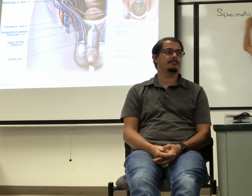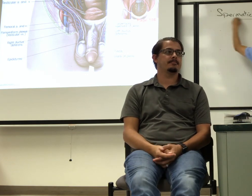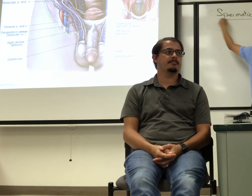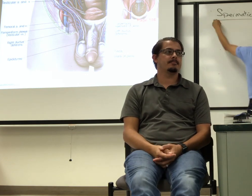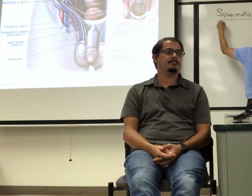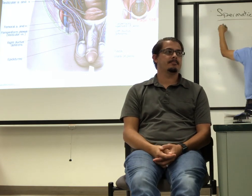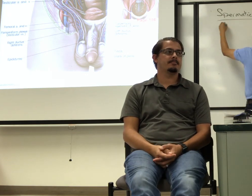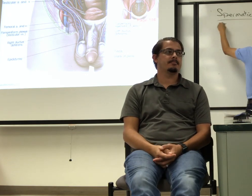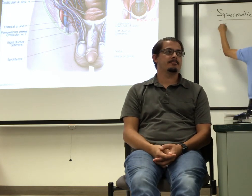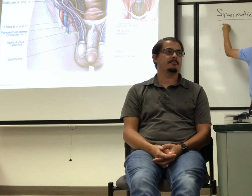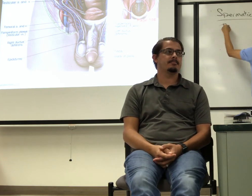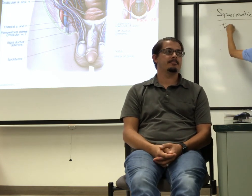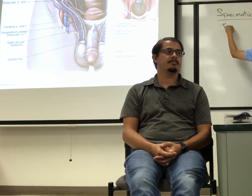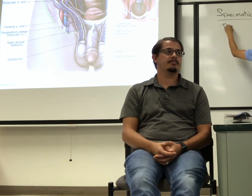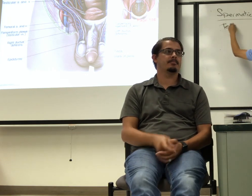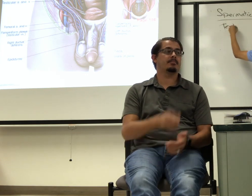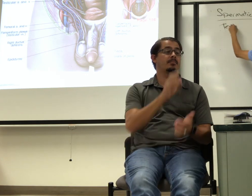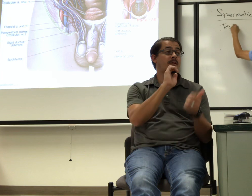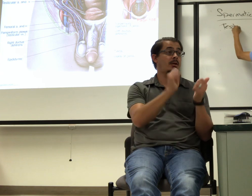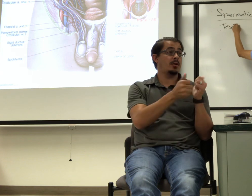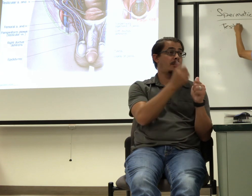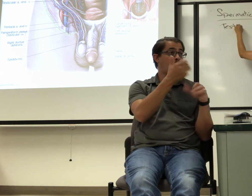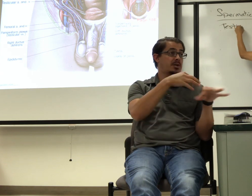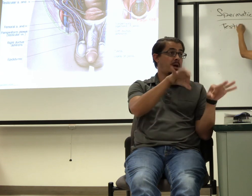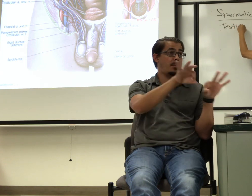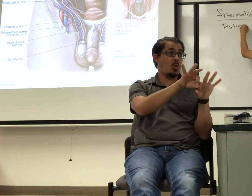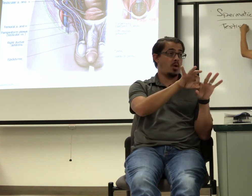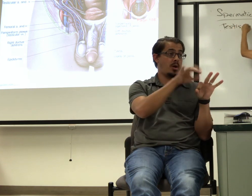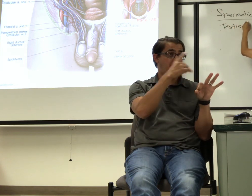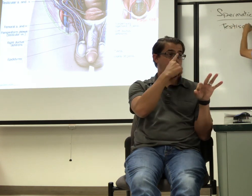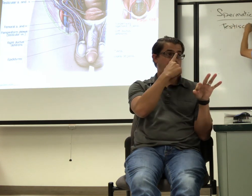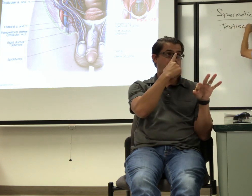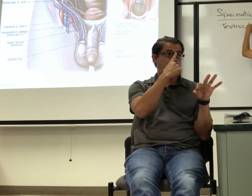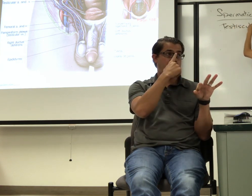The most important thing, testicular artery.